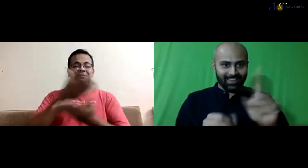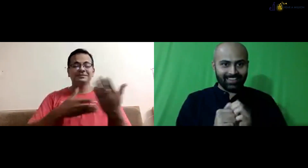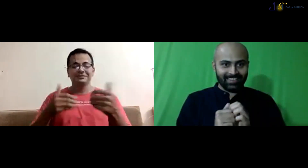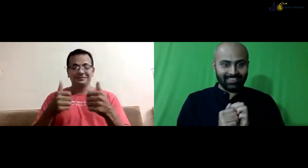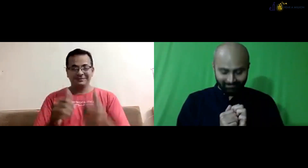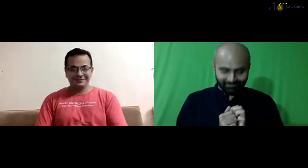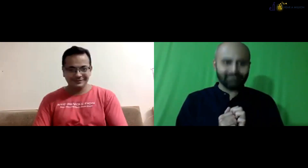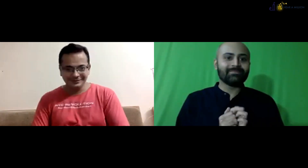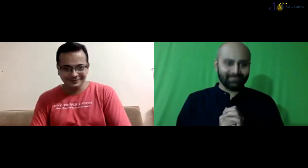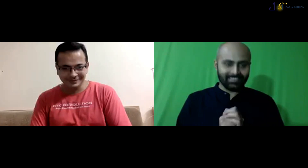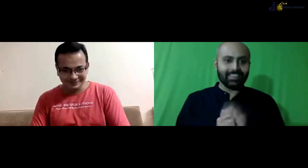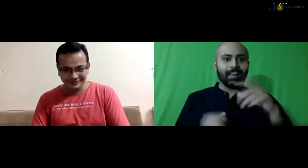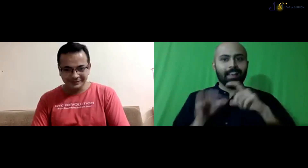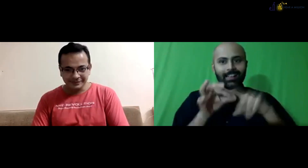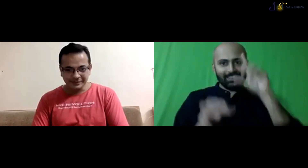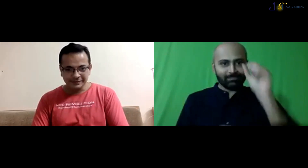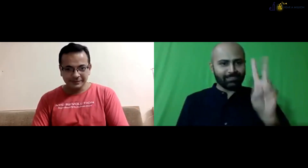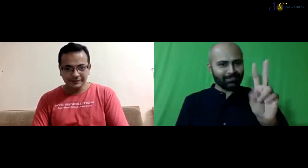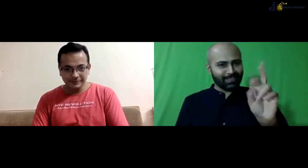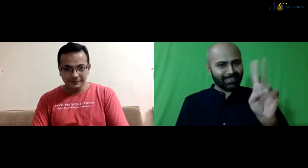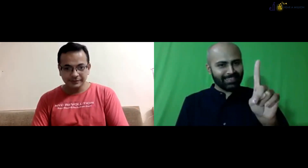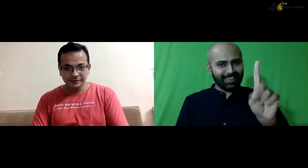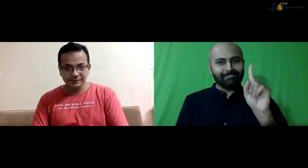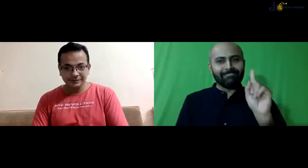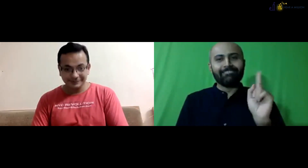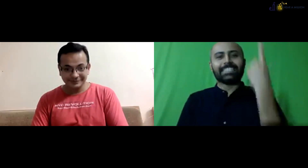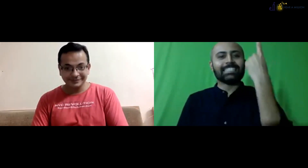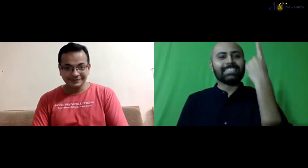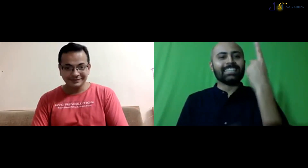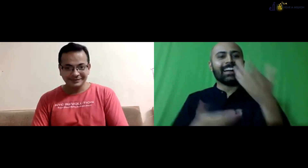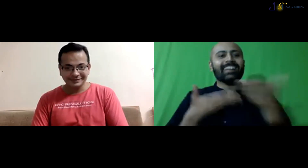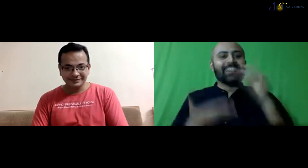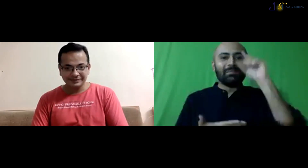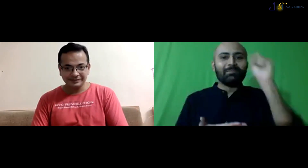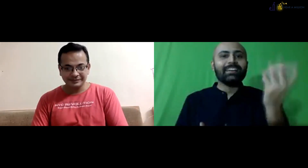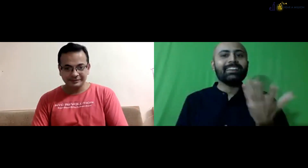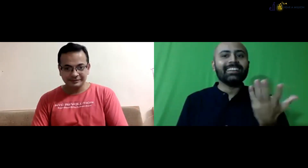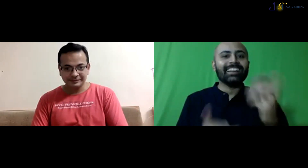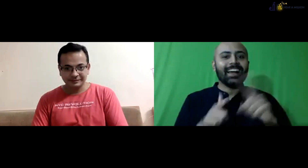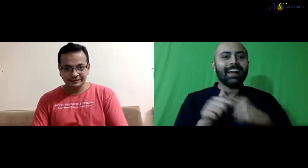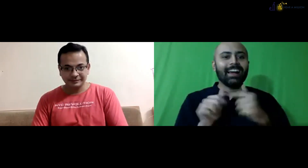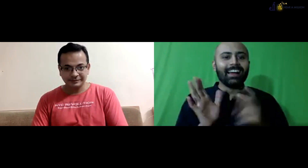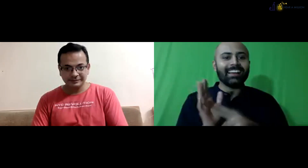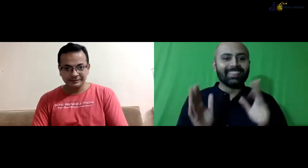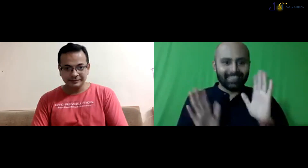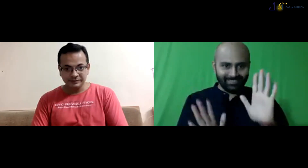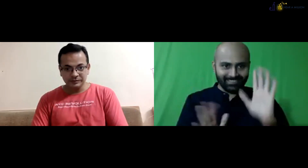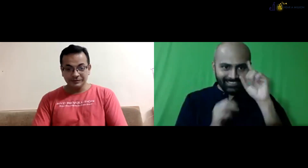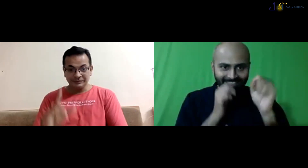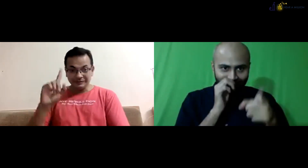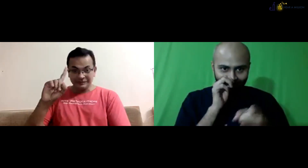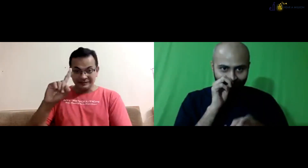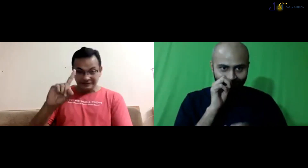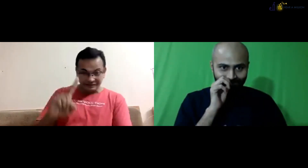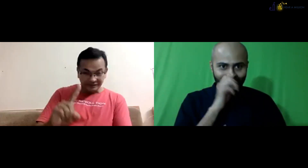was invited as an MC. And so I hope that we will have a great discussion. You remember in 2021 who was